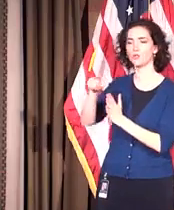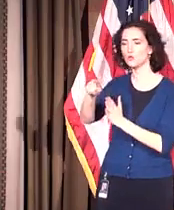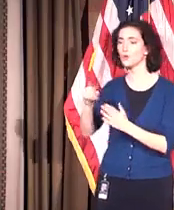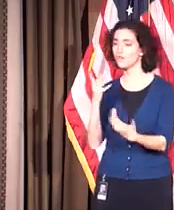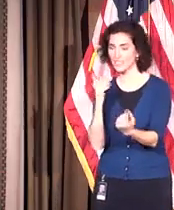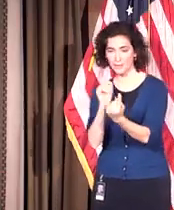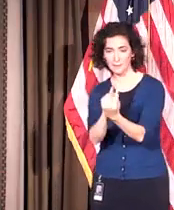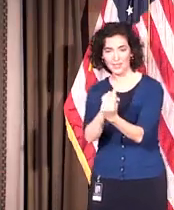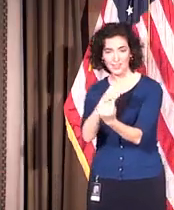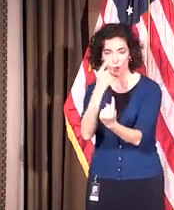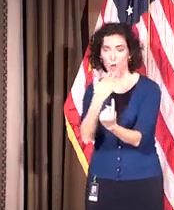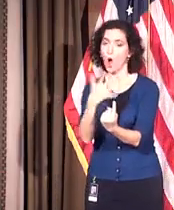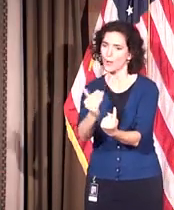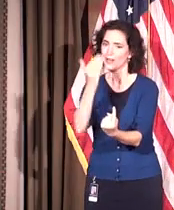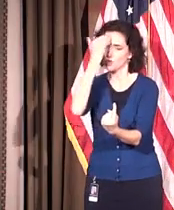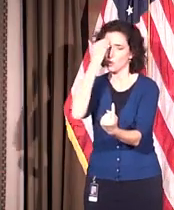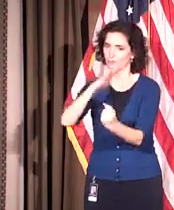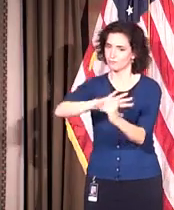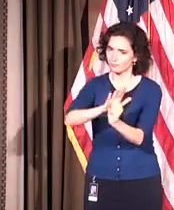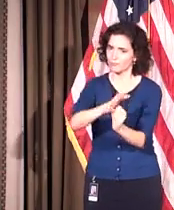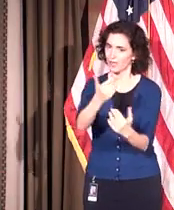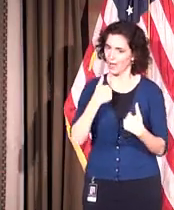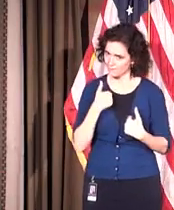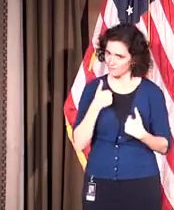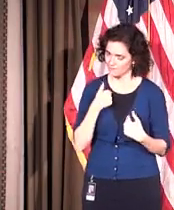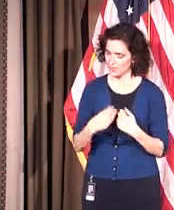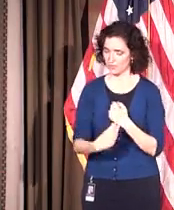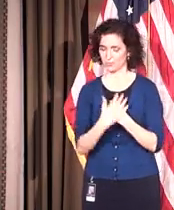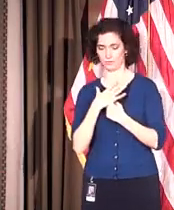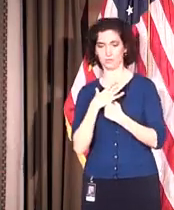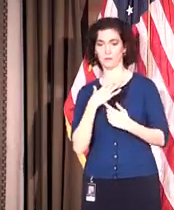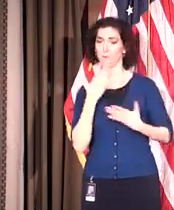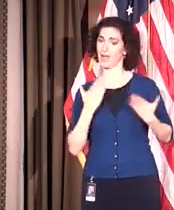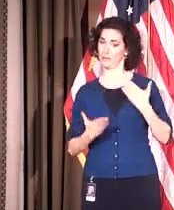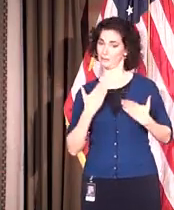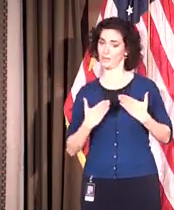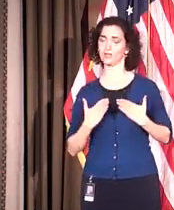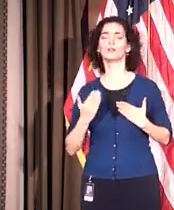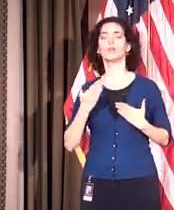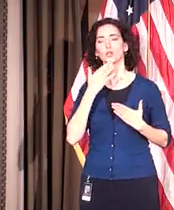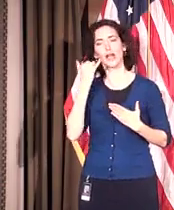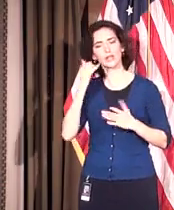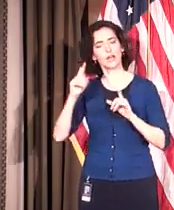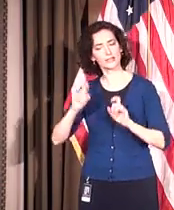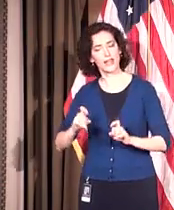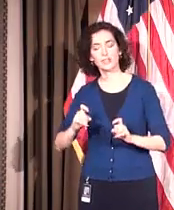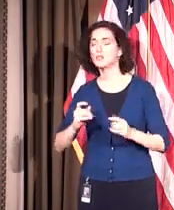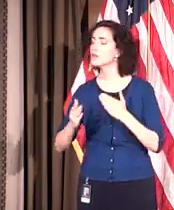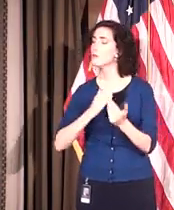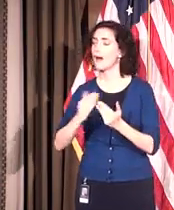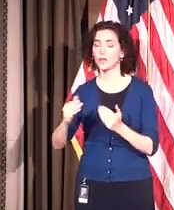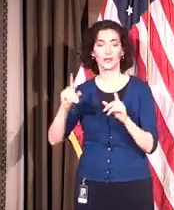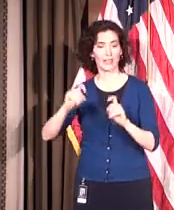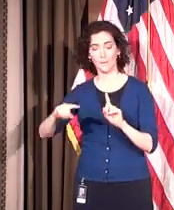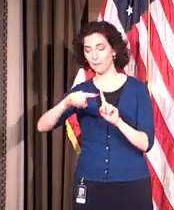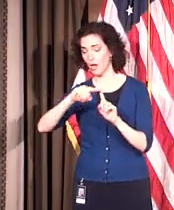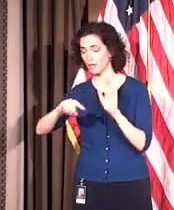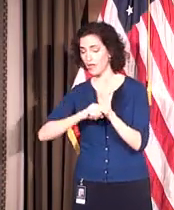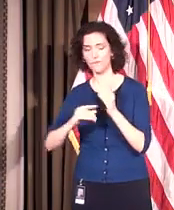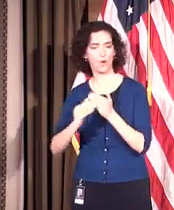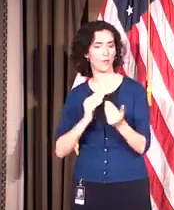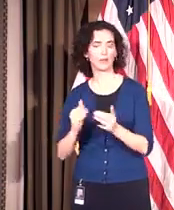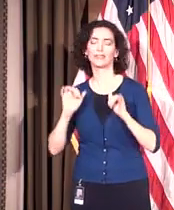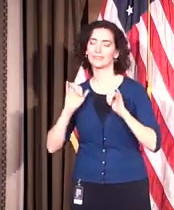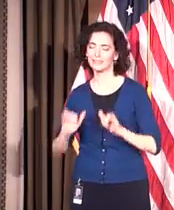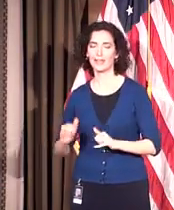a known case of COVID, it's a good idea to get tested. Even if you have a negative test, you still have to quarantine the remainder of those